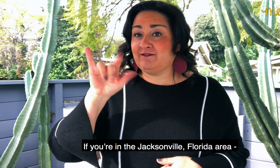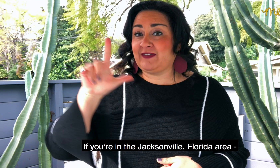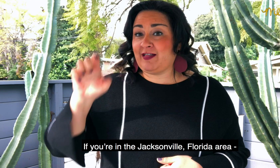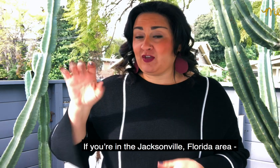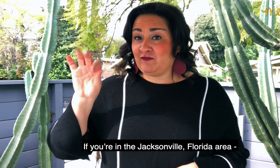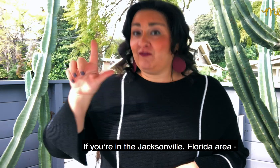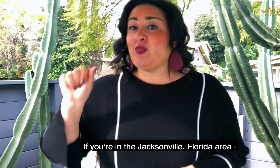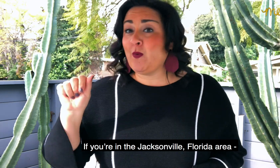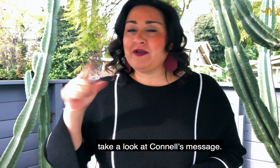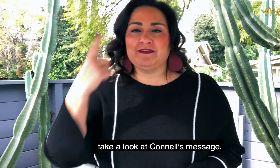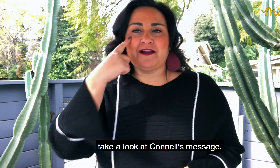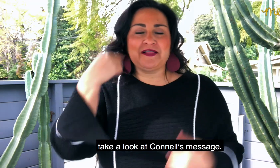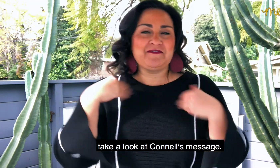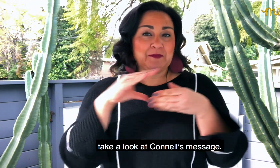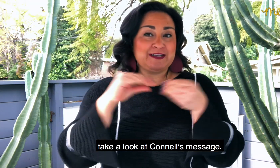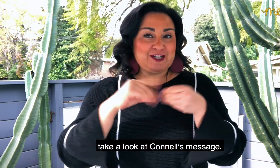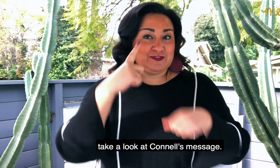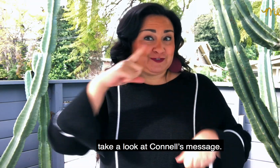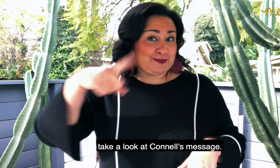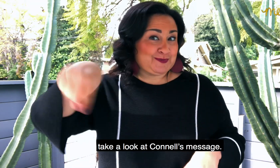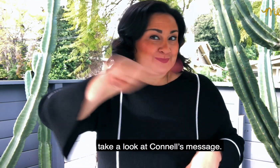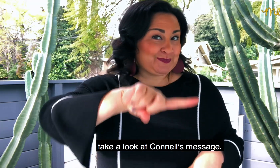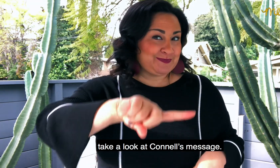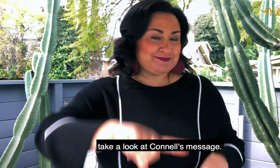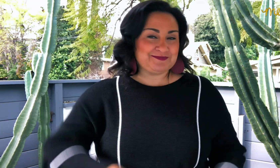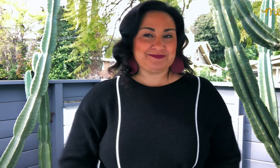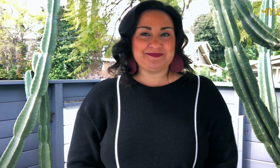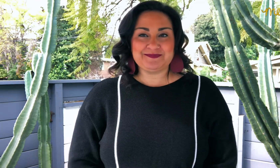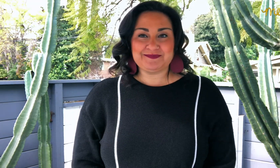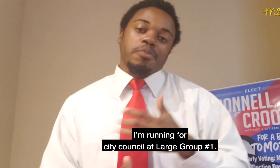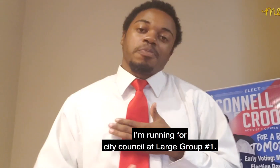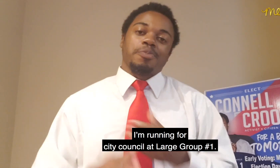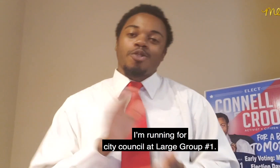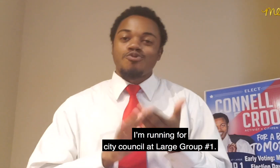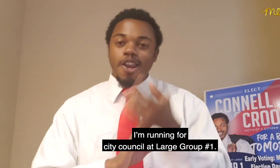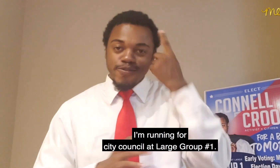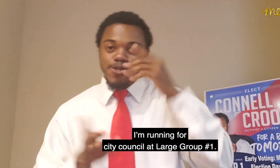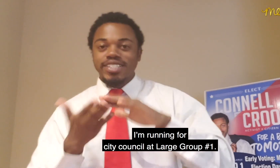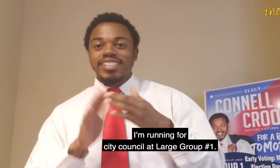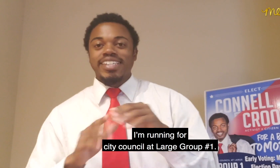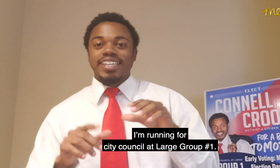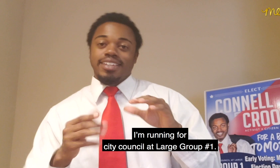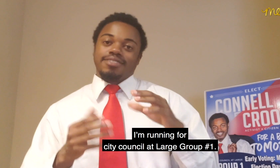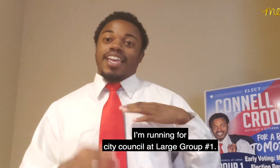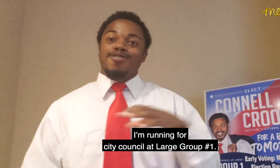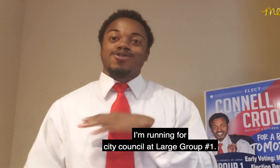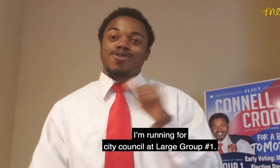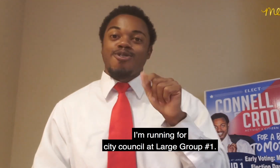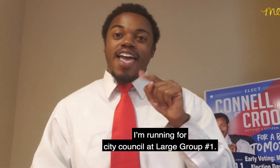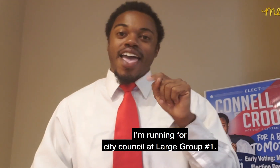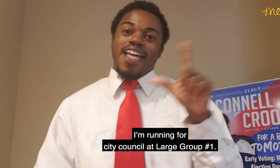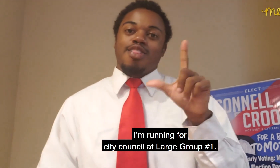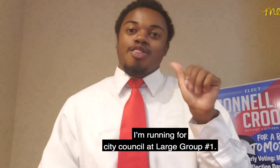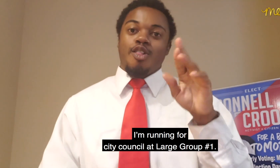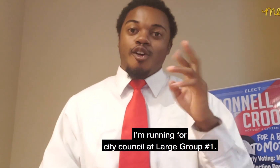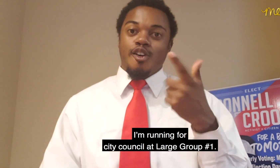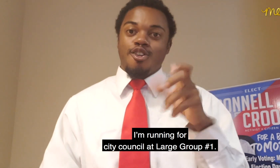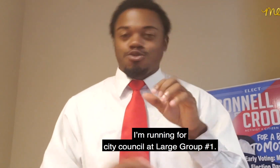area, take a look at Connell's message. I'm running for city council at large group number